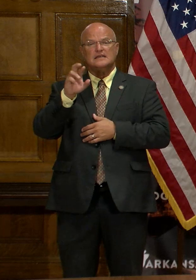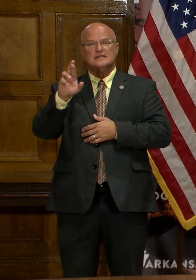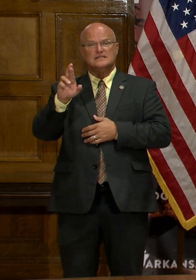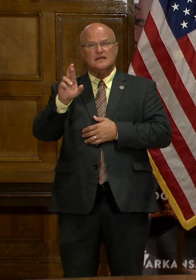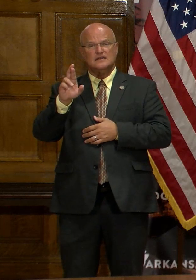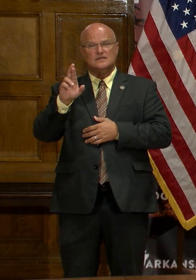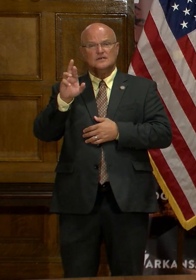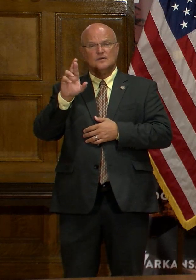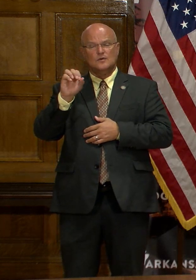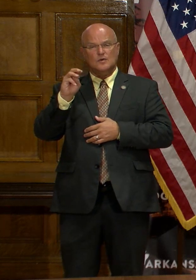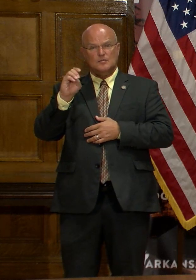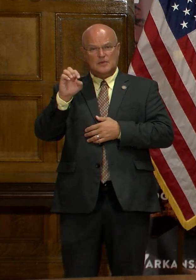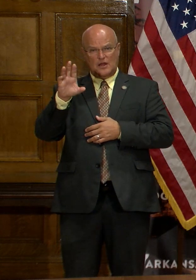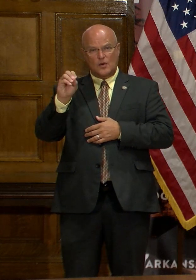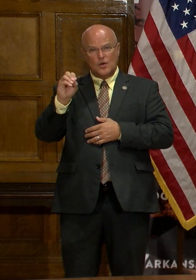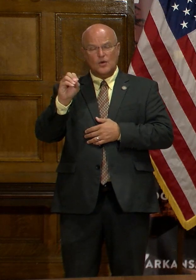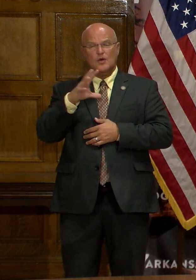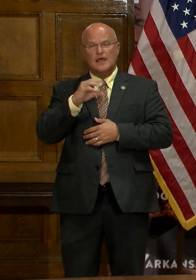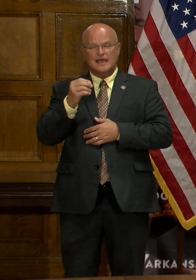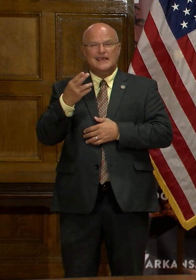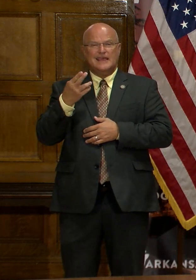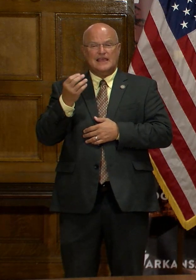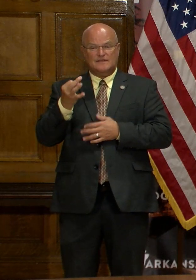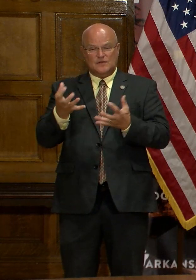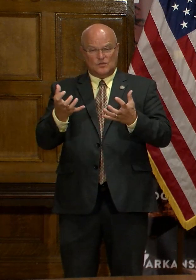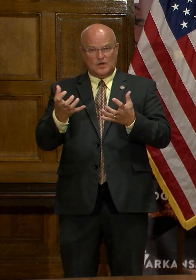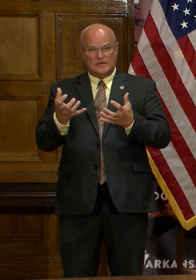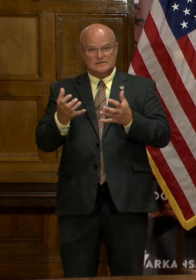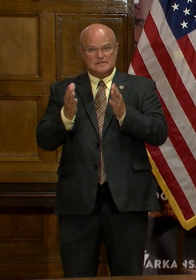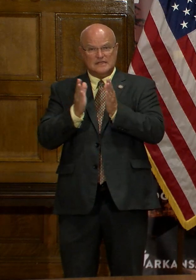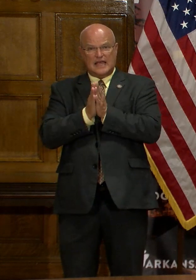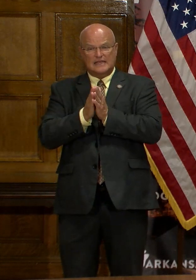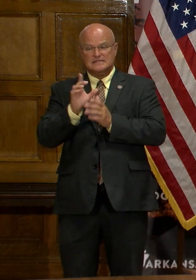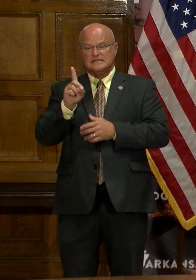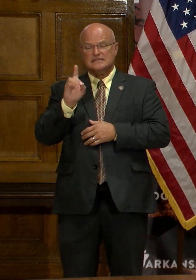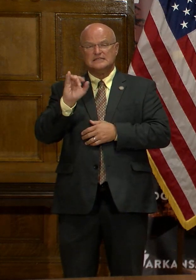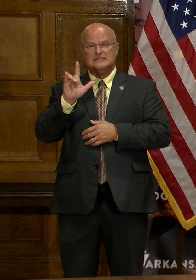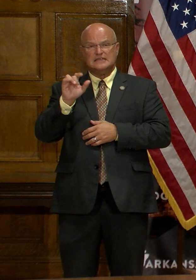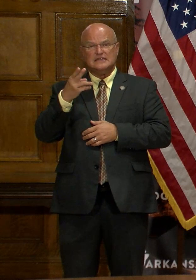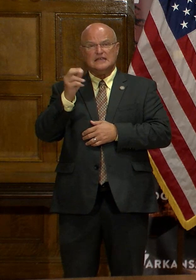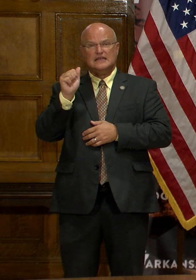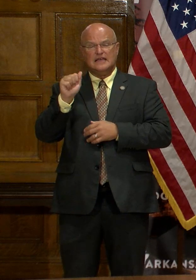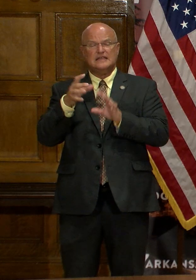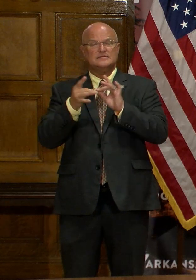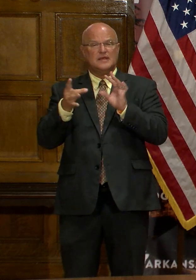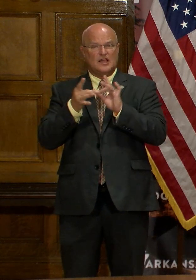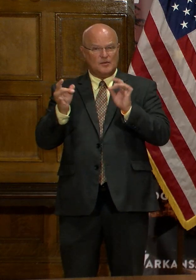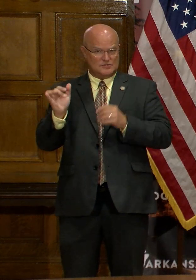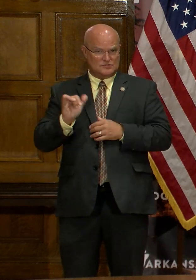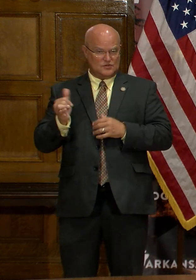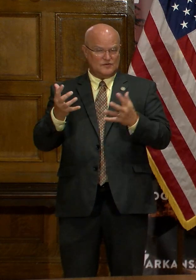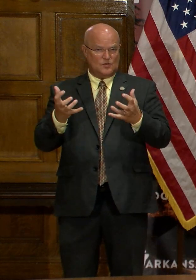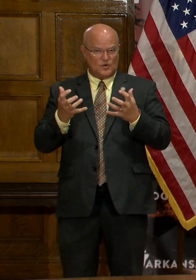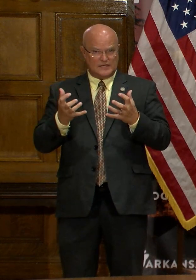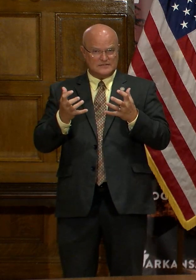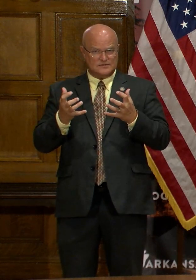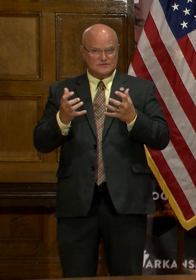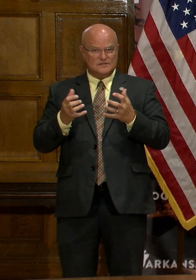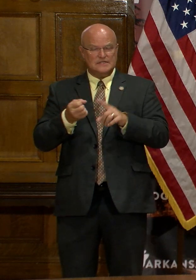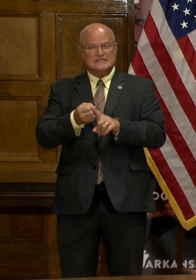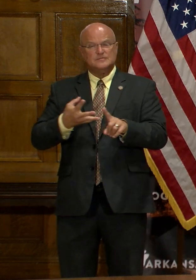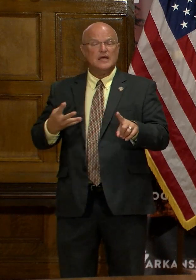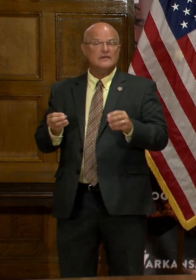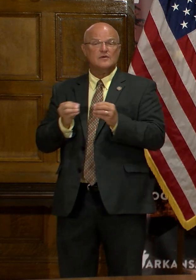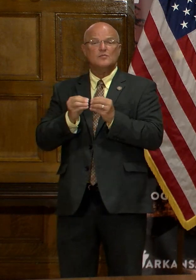Dr. Romero, and he, if he wishes, can ask Dr. Dillehay to make a comment on that if he wants to elaborate on